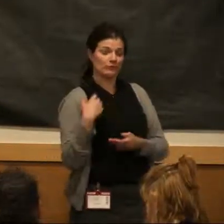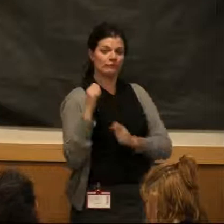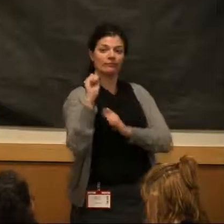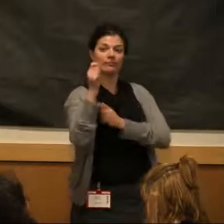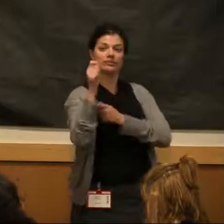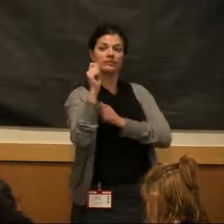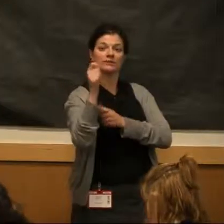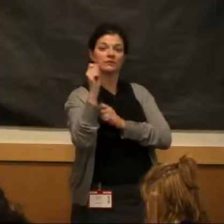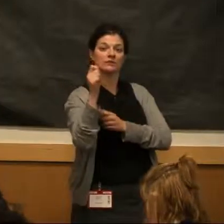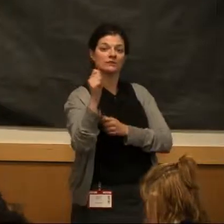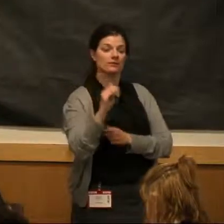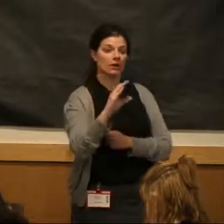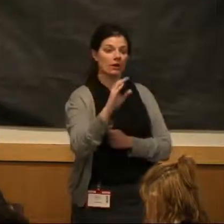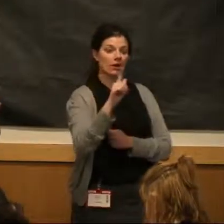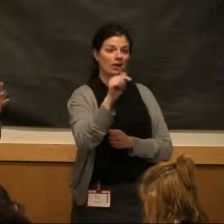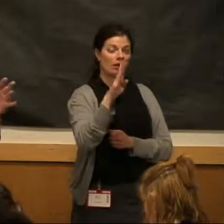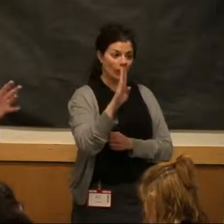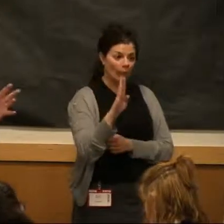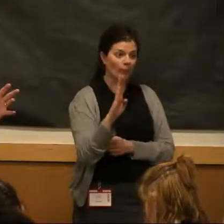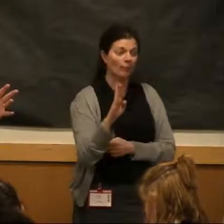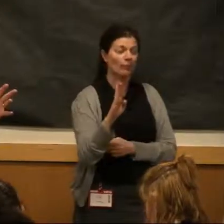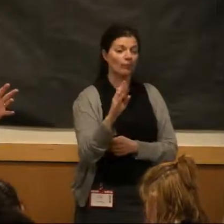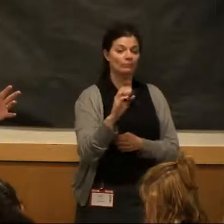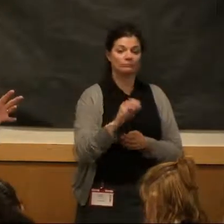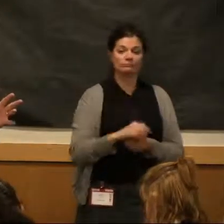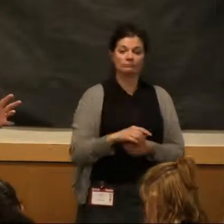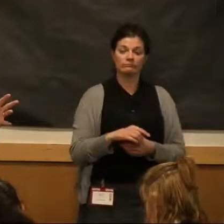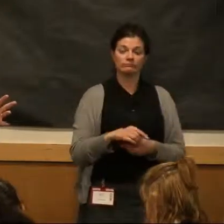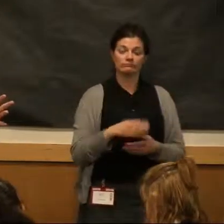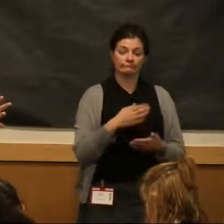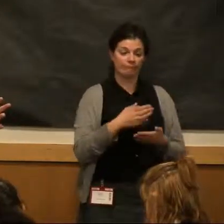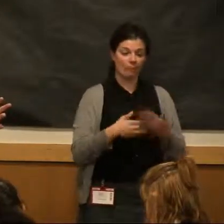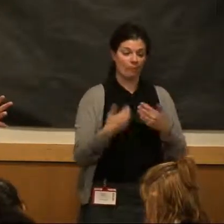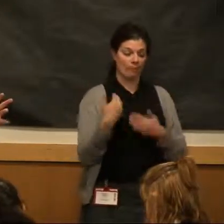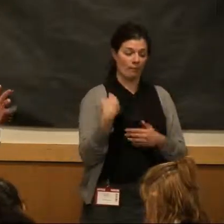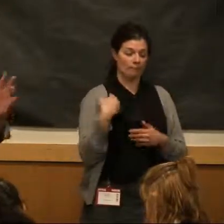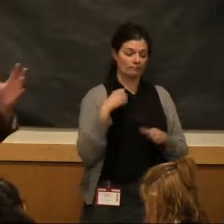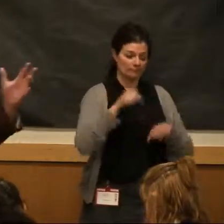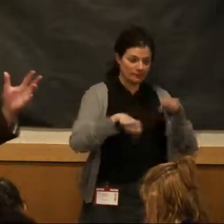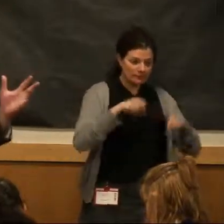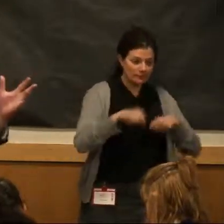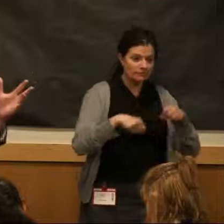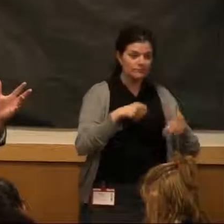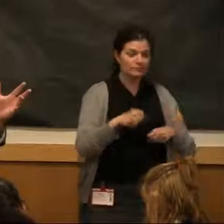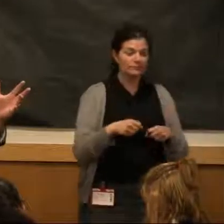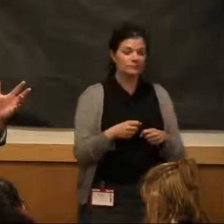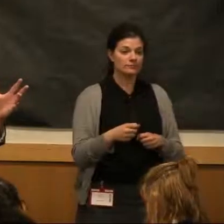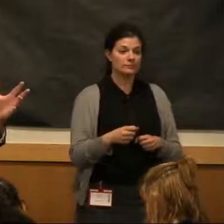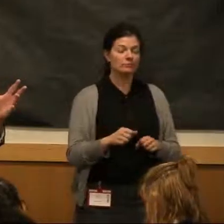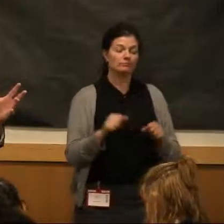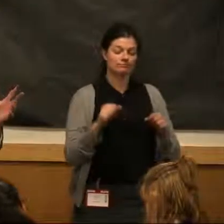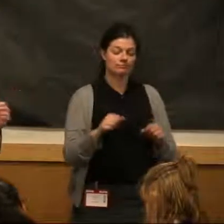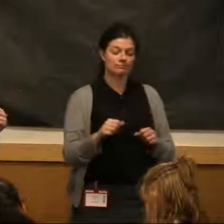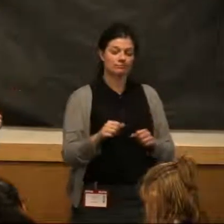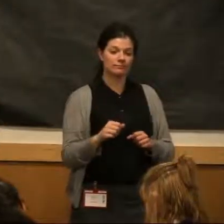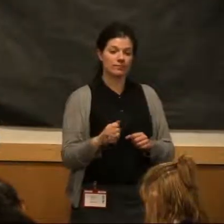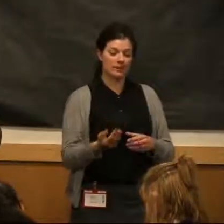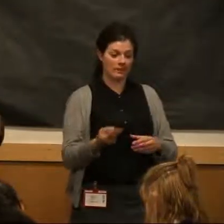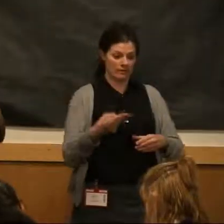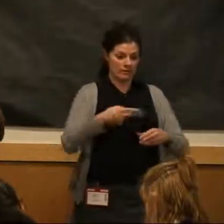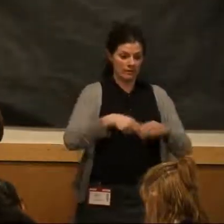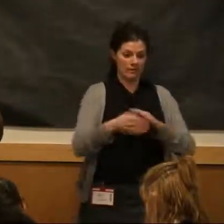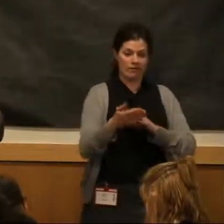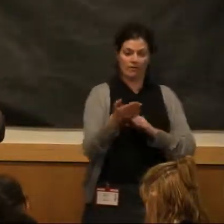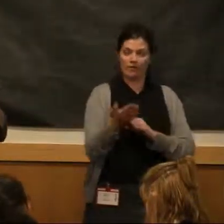fishing clubs. There are schools that have various cycling activities that are available. So getting involved there, whether